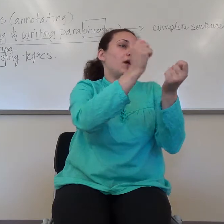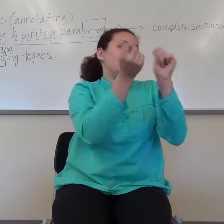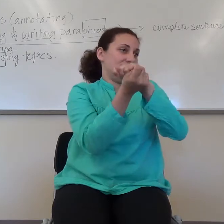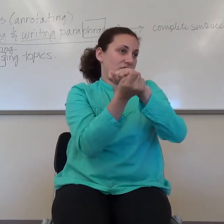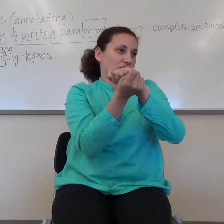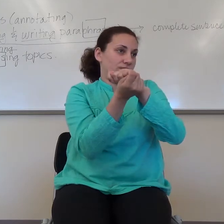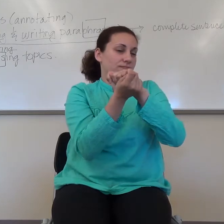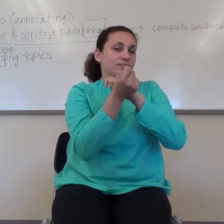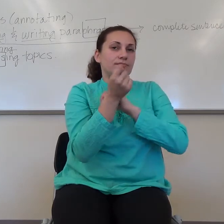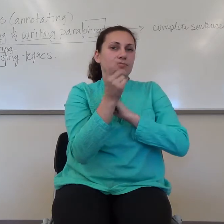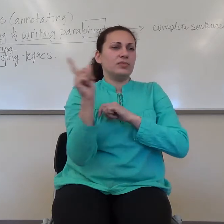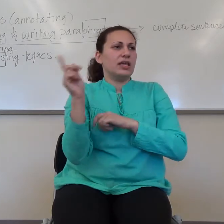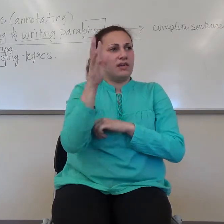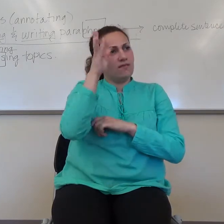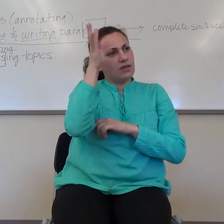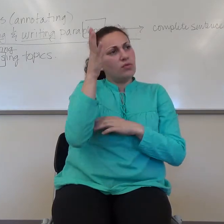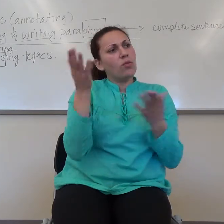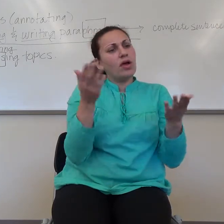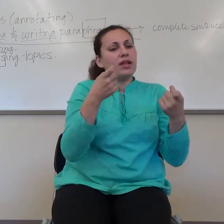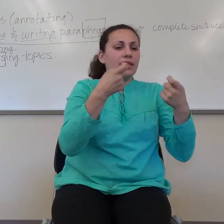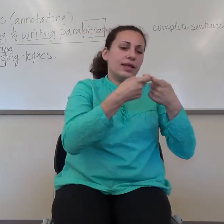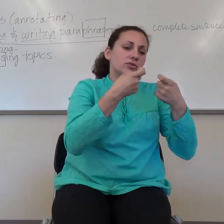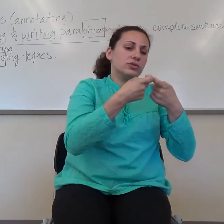invent? Electricity, movies, record players. But